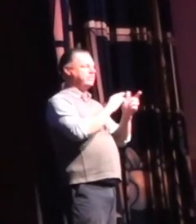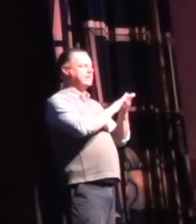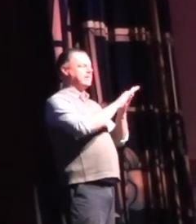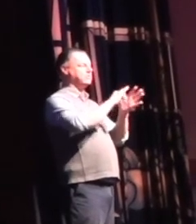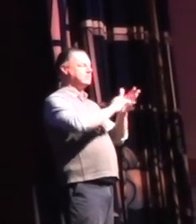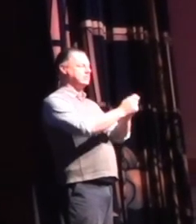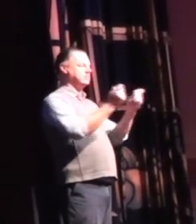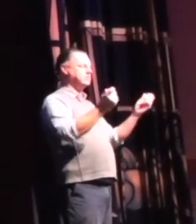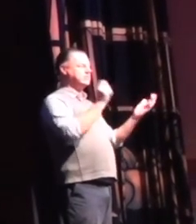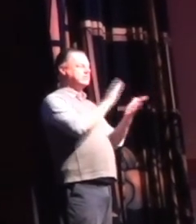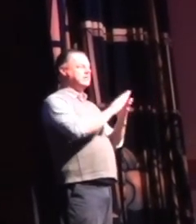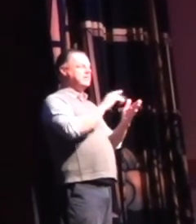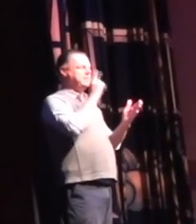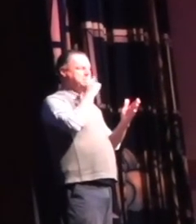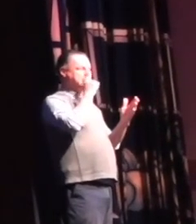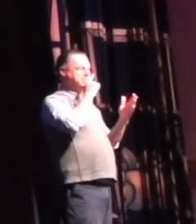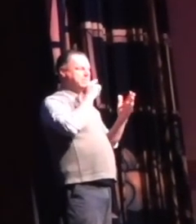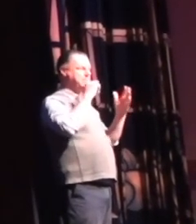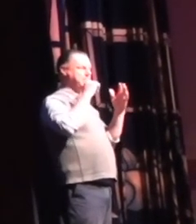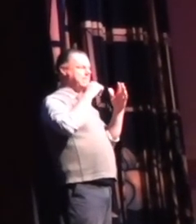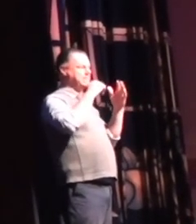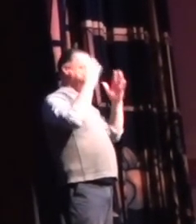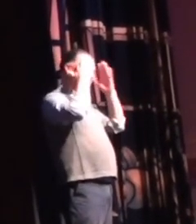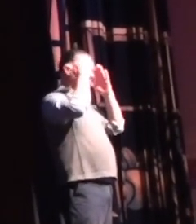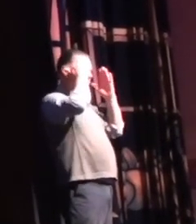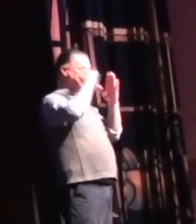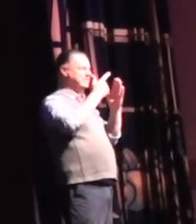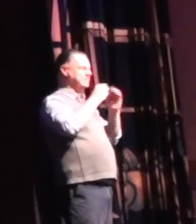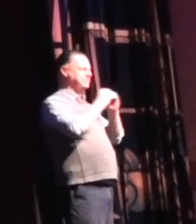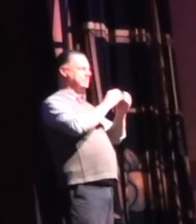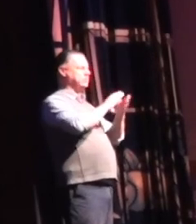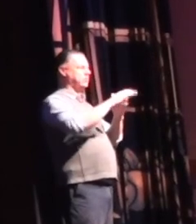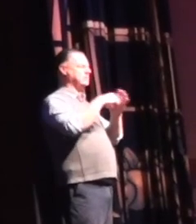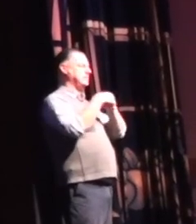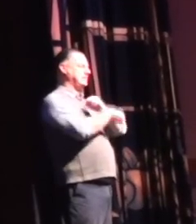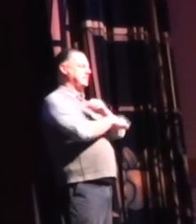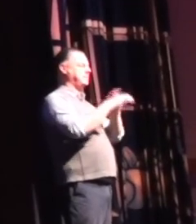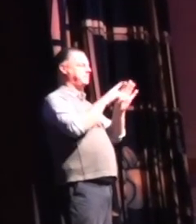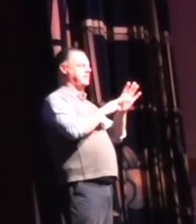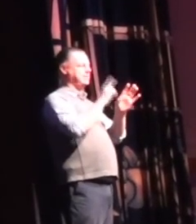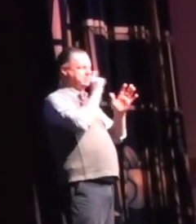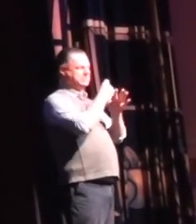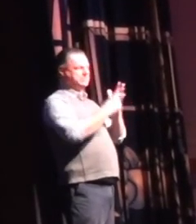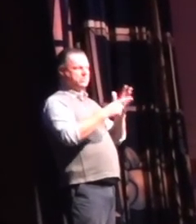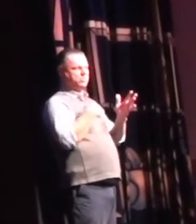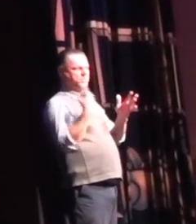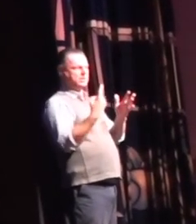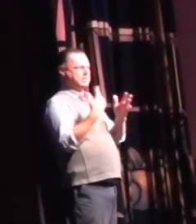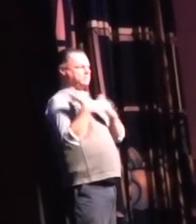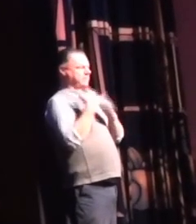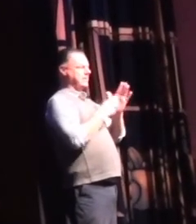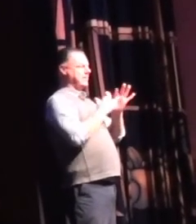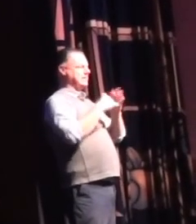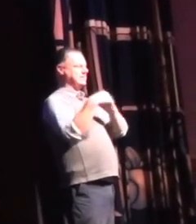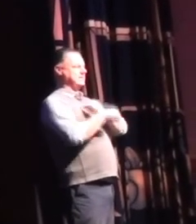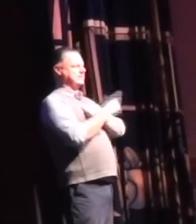pages had slackers and slouch hats and $17 billion debt by disabled people. I don't want to see any of that, you know. But nor do I want to